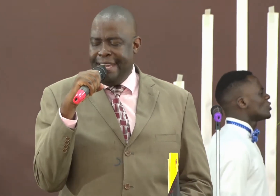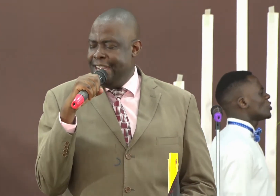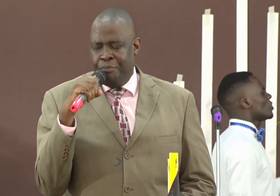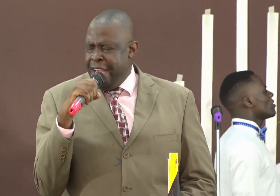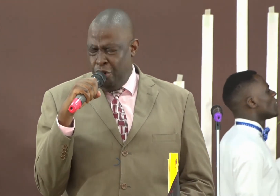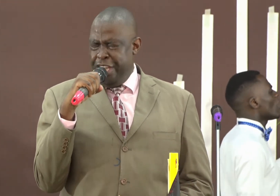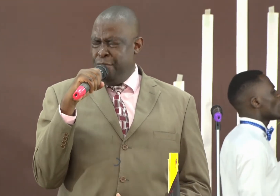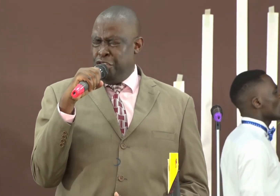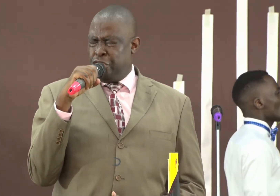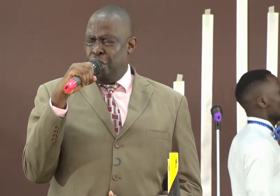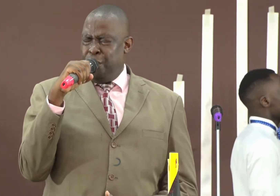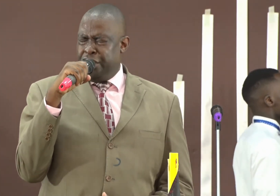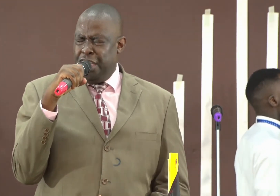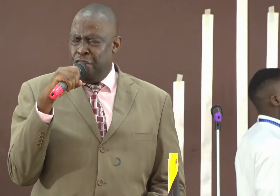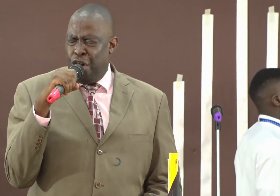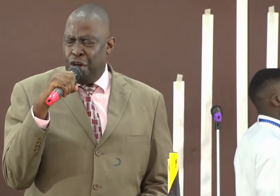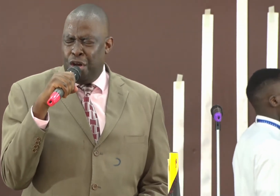fe